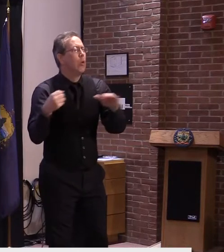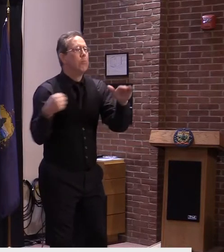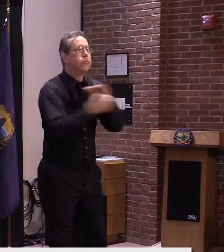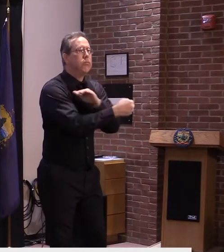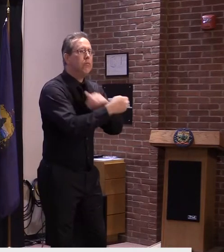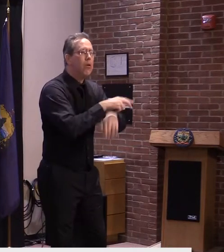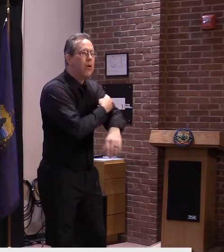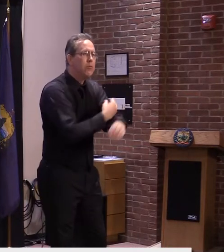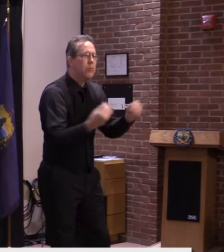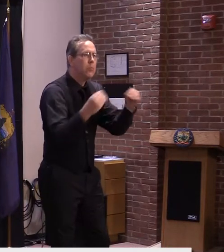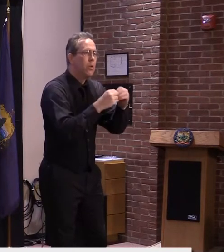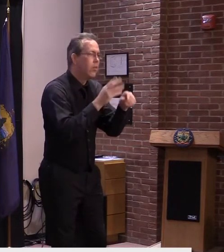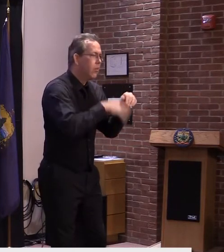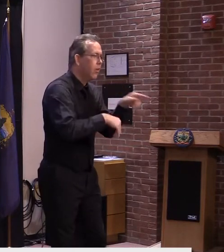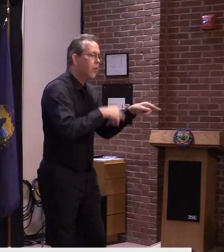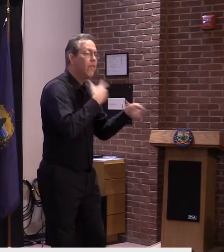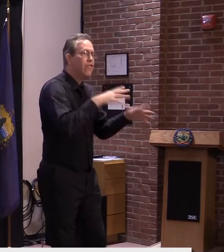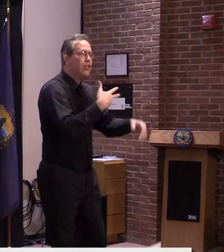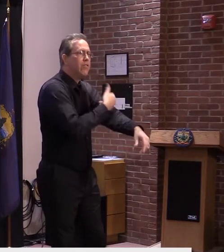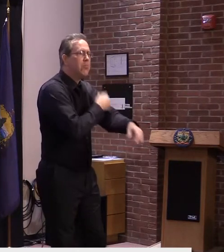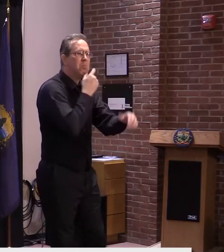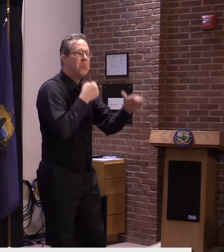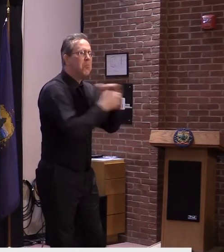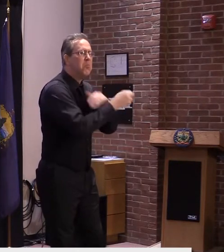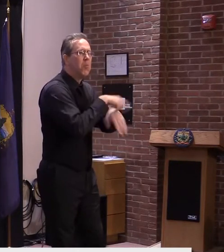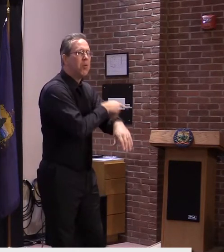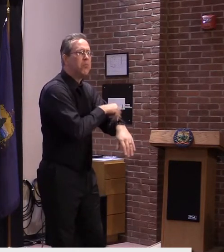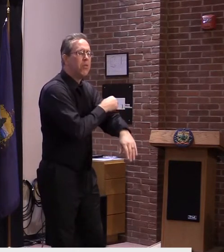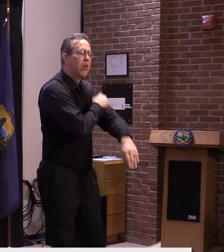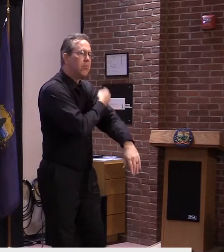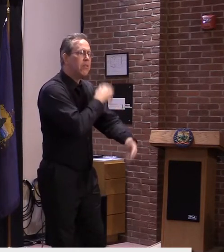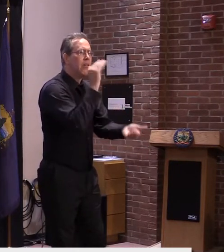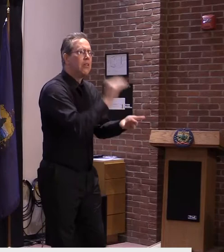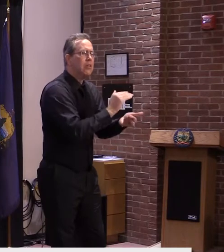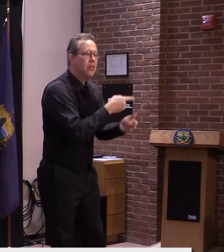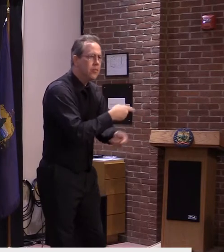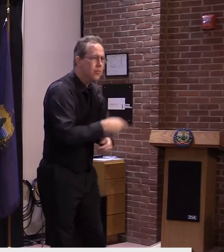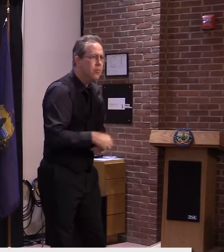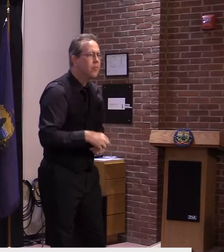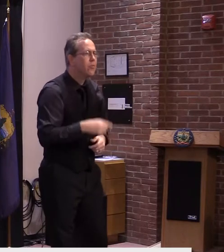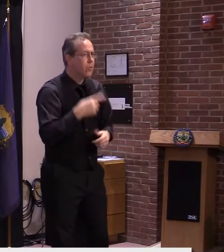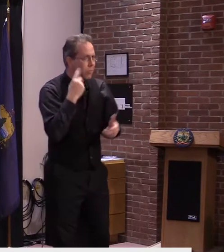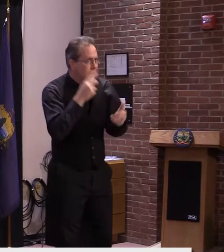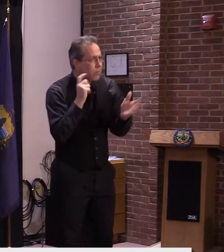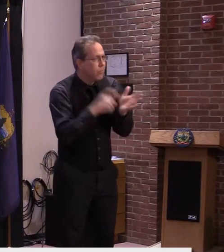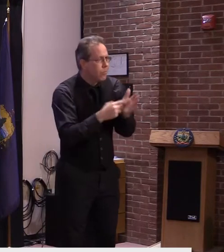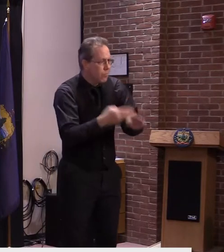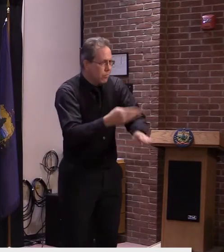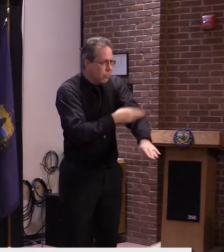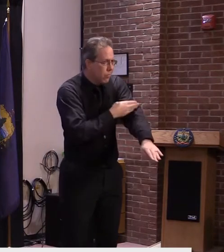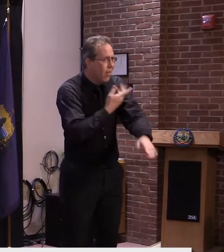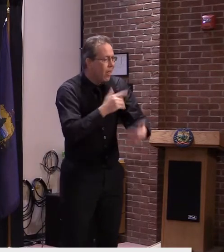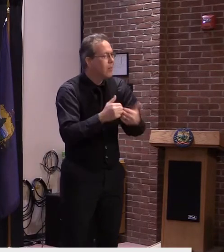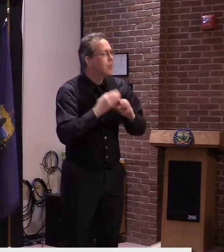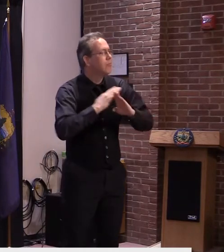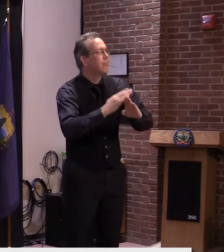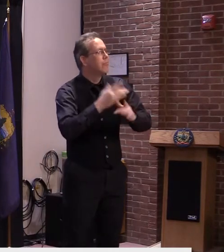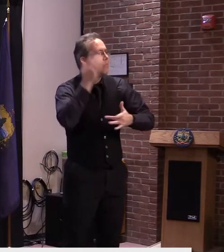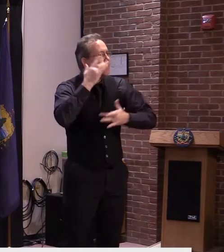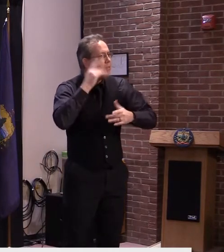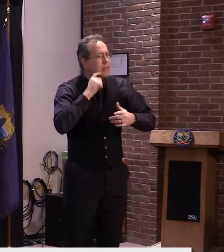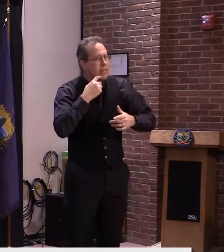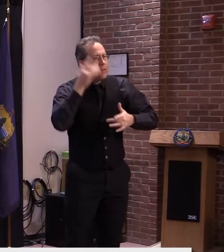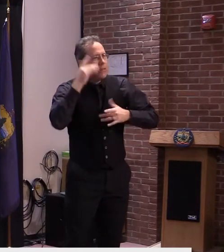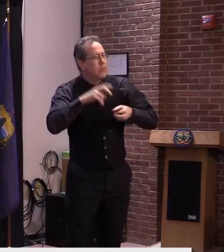rates compared to those who were boosted. So again, showing improvement in terms of preventing infection as well. And then in terms of